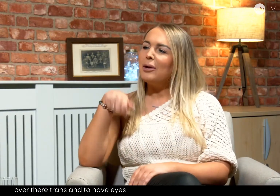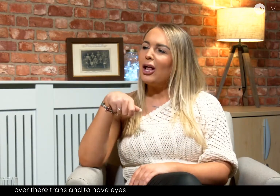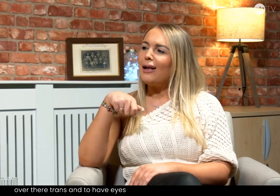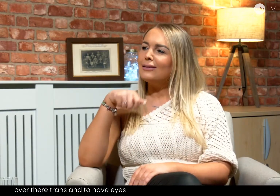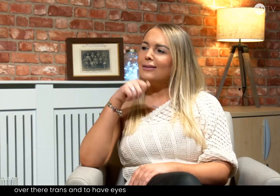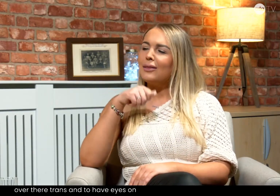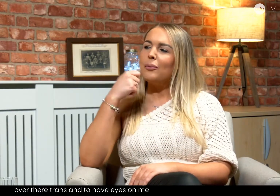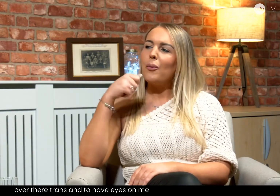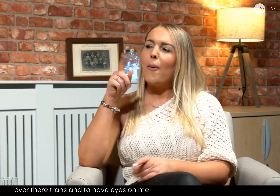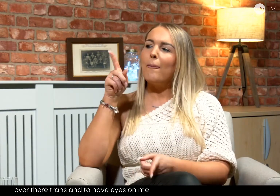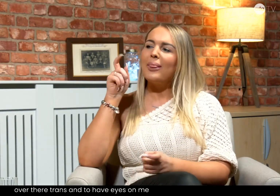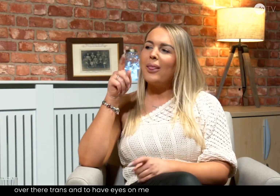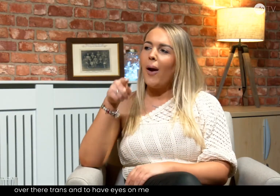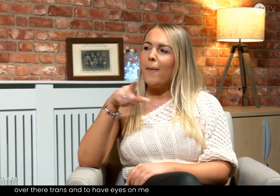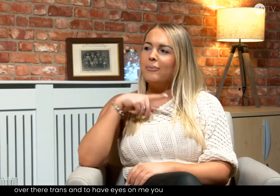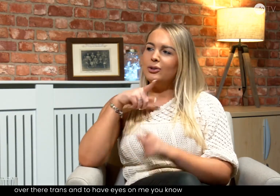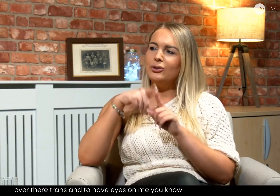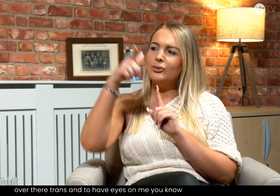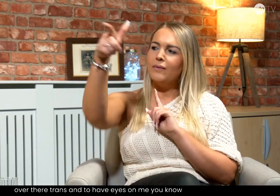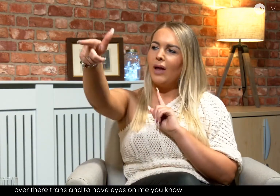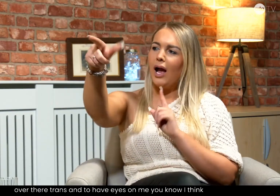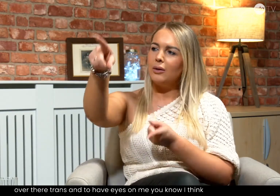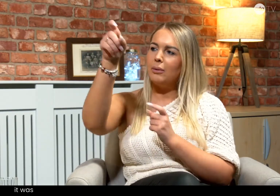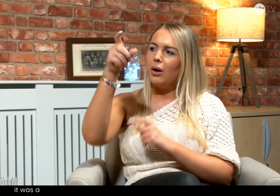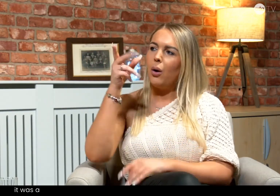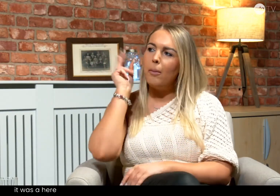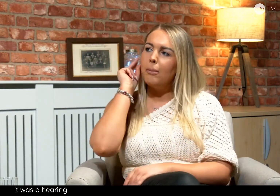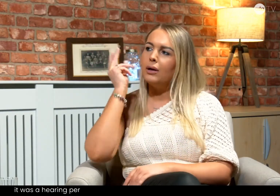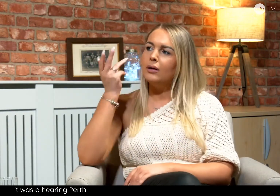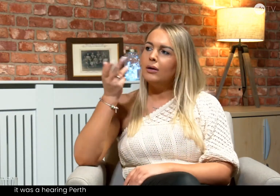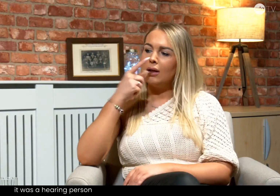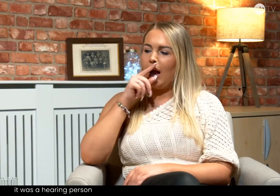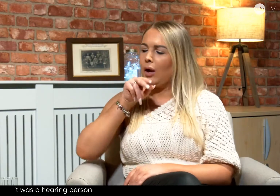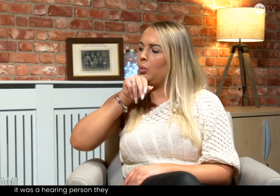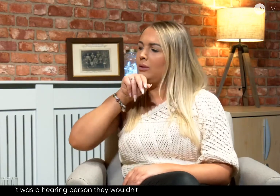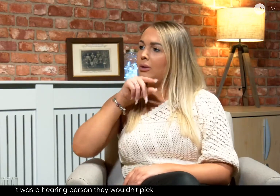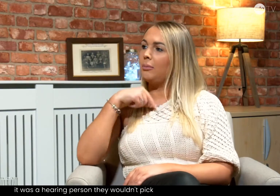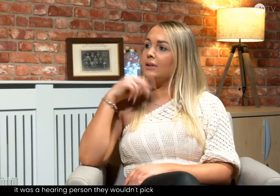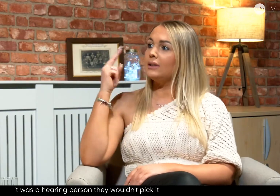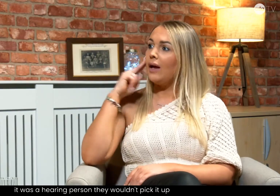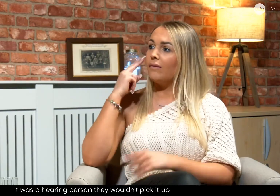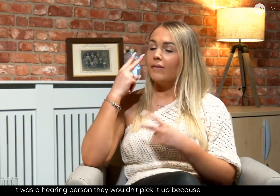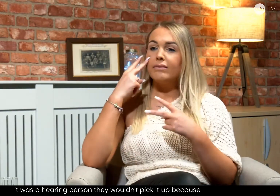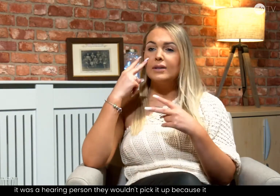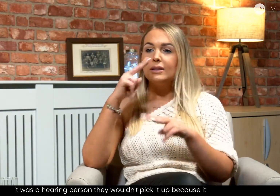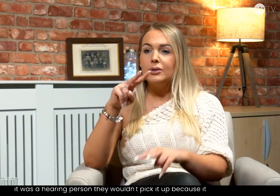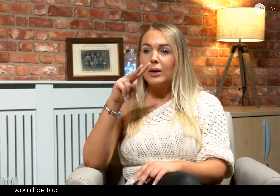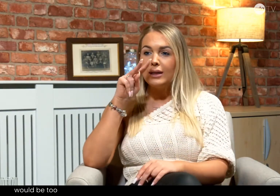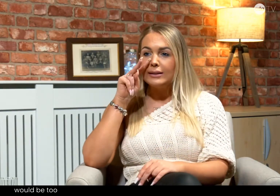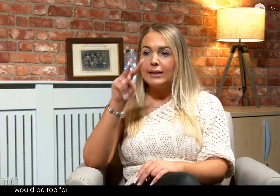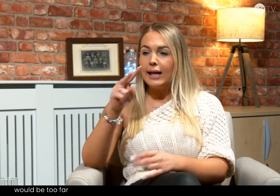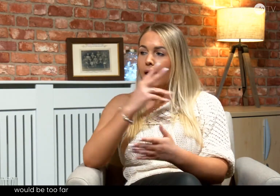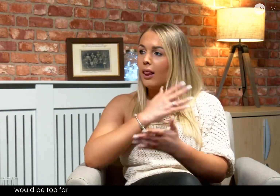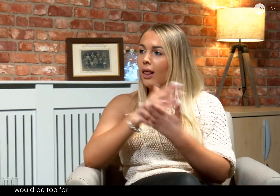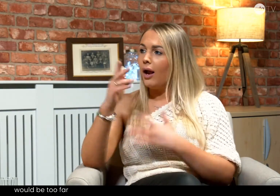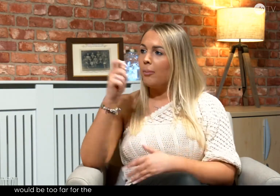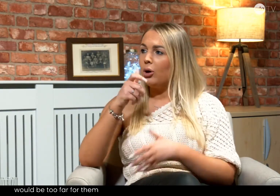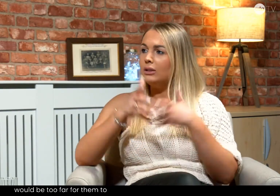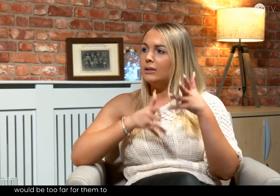know, I think if it was a hearing person, they wouldn't pick it up because it would be too far for them to hear it. But with a deaf